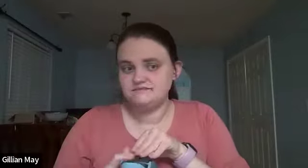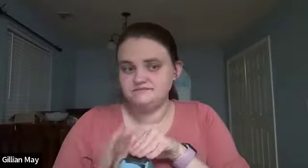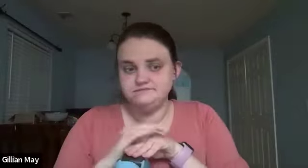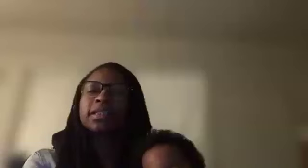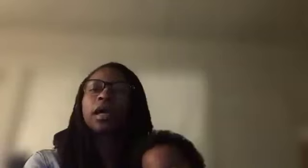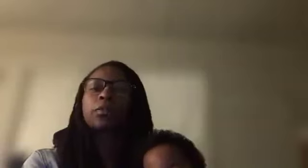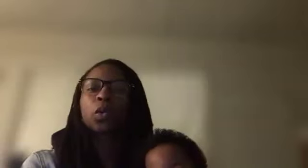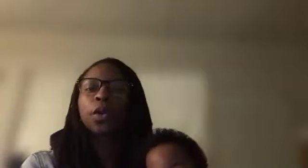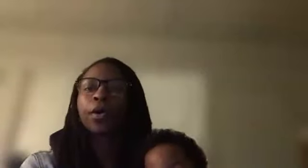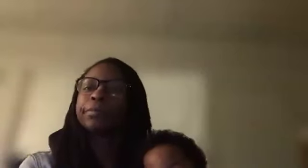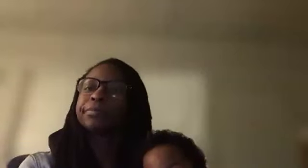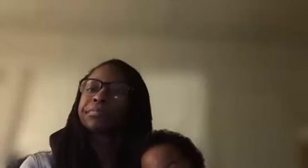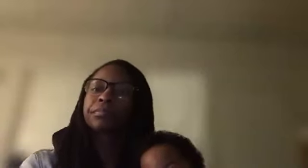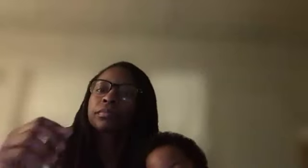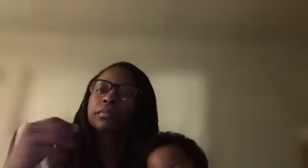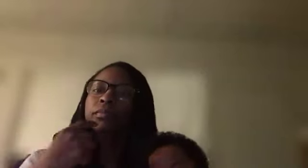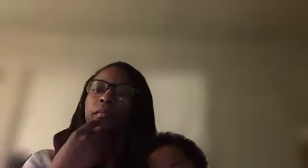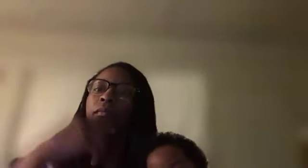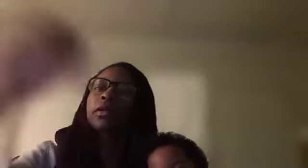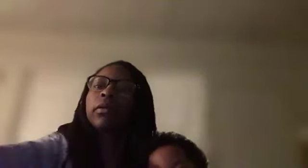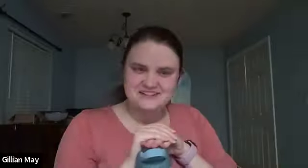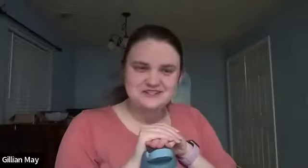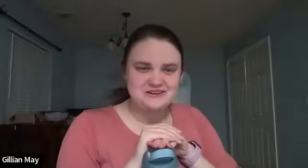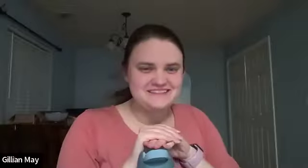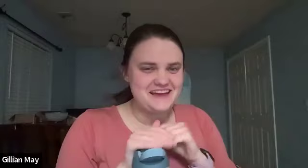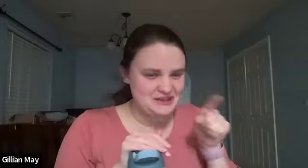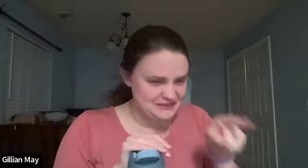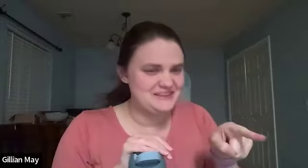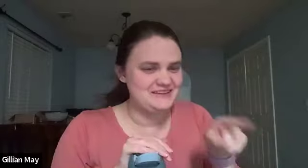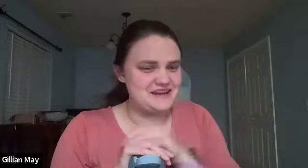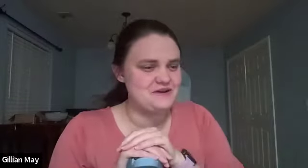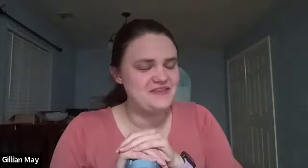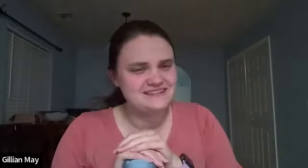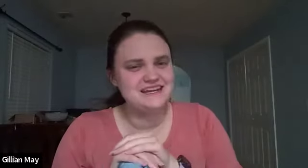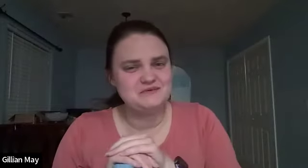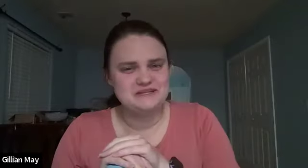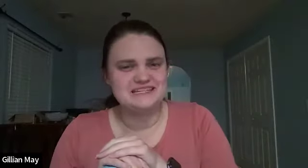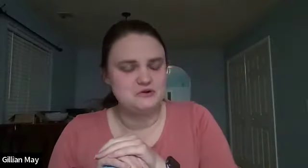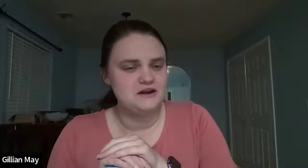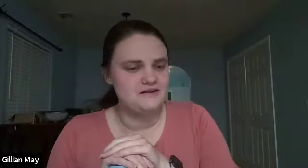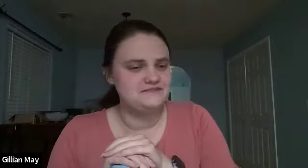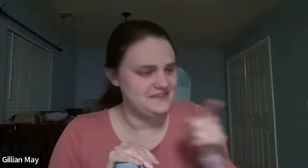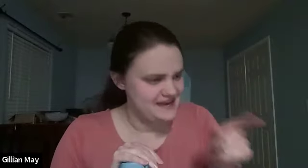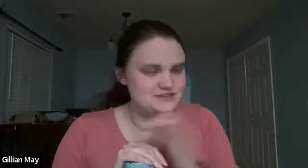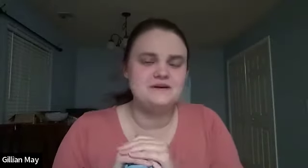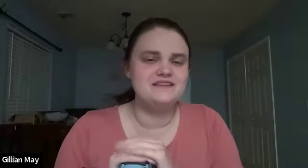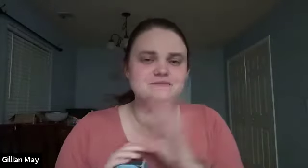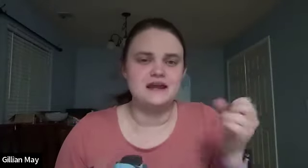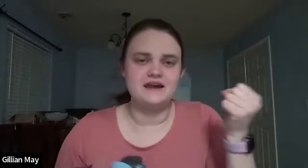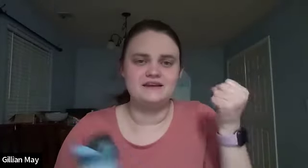What is squirrel? You know, I actually looked at that. I literally looked at it and went, that's an animal we see quite often. And that is on my list, but I like I